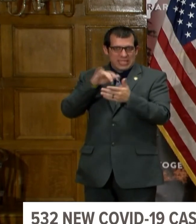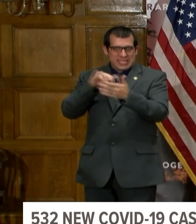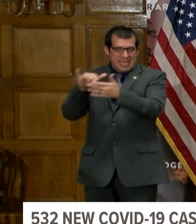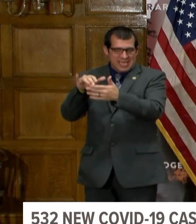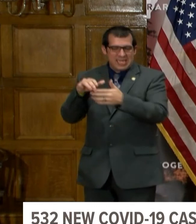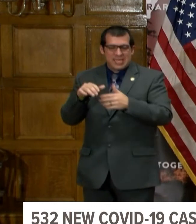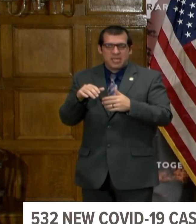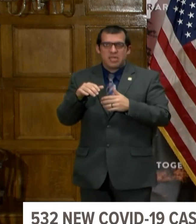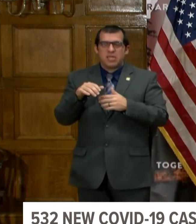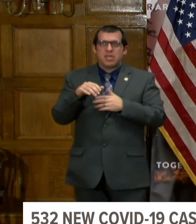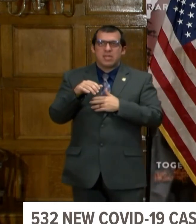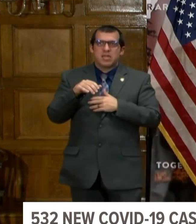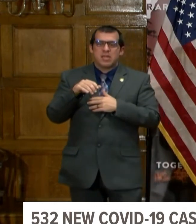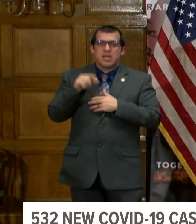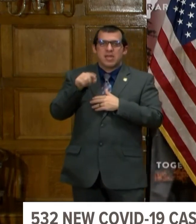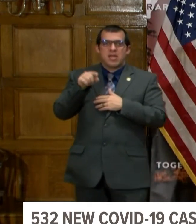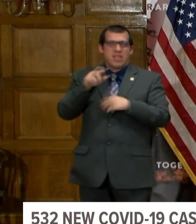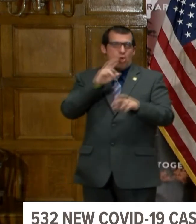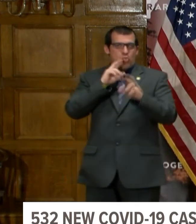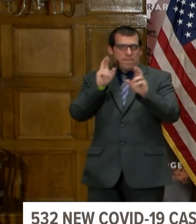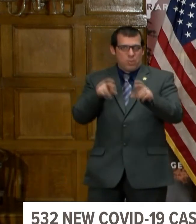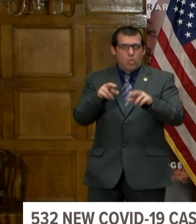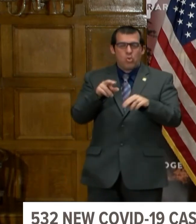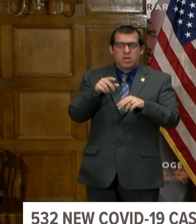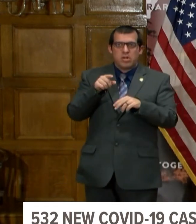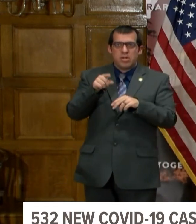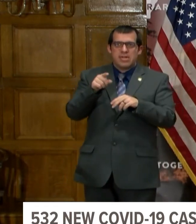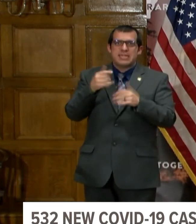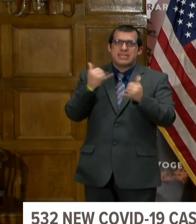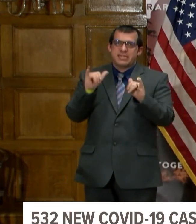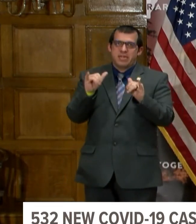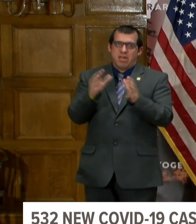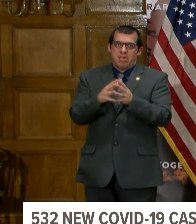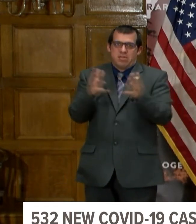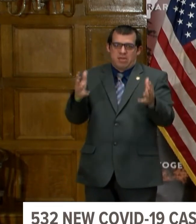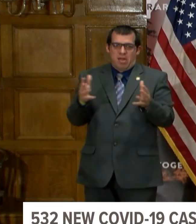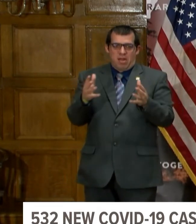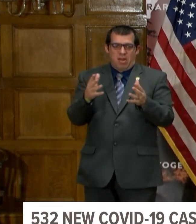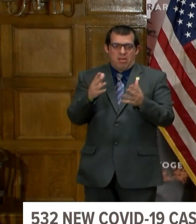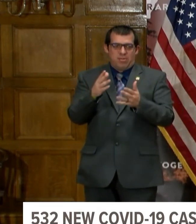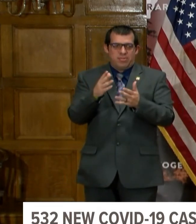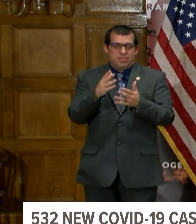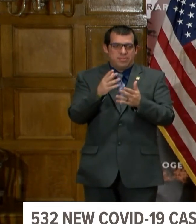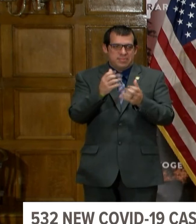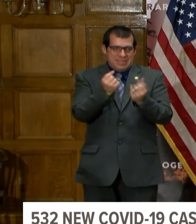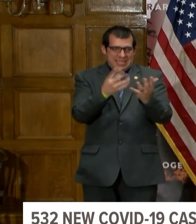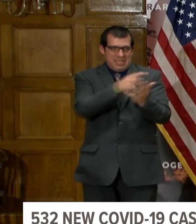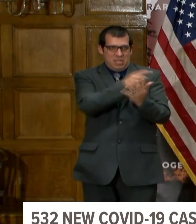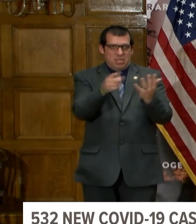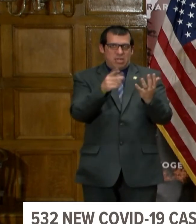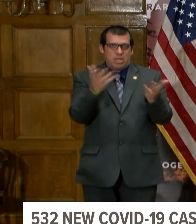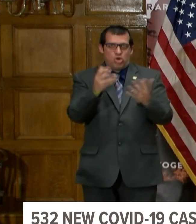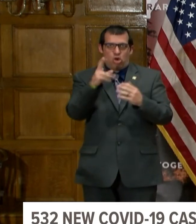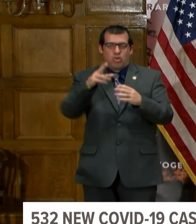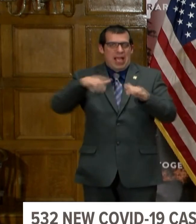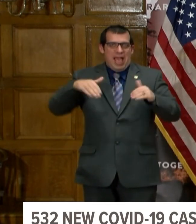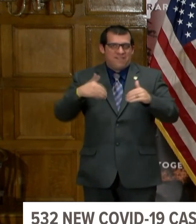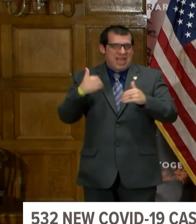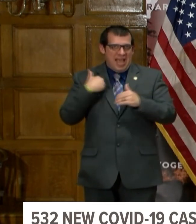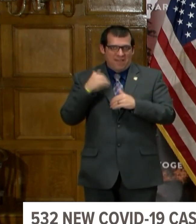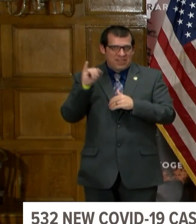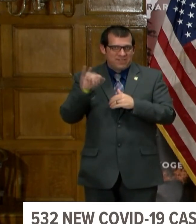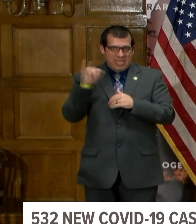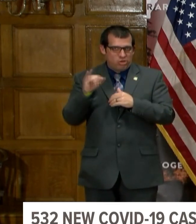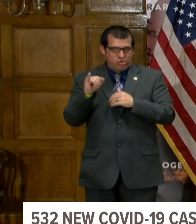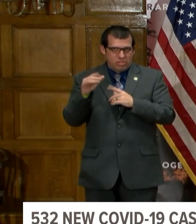report is that there are still a significant number of Arkansans that have not been infected. I want